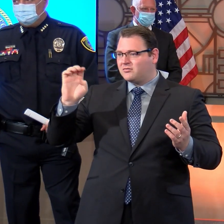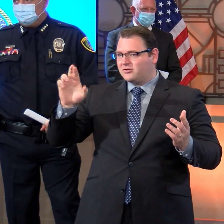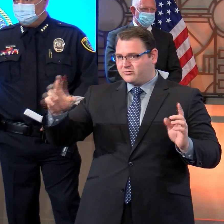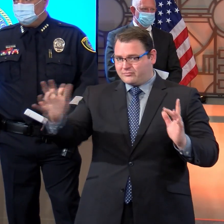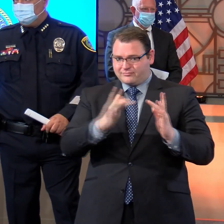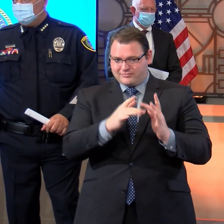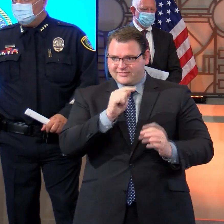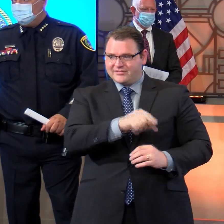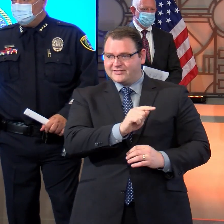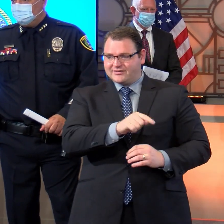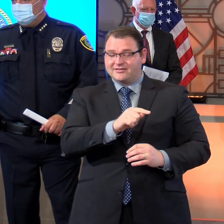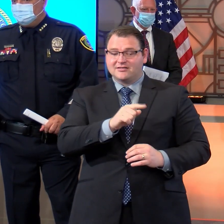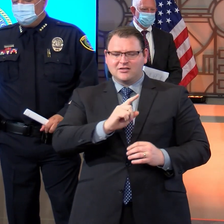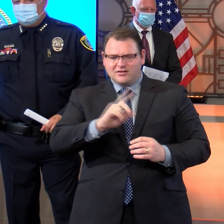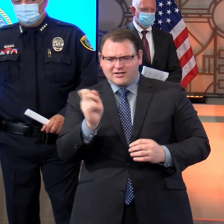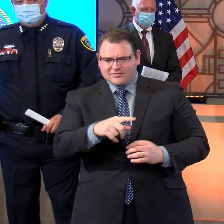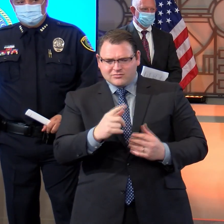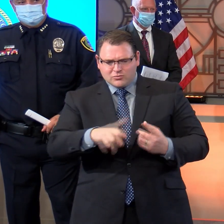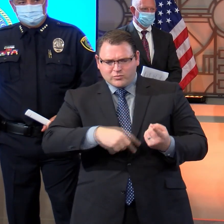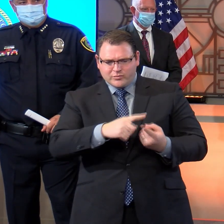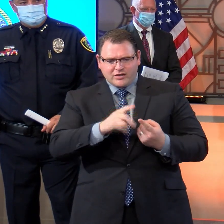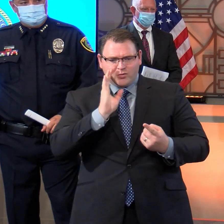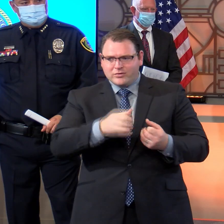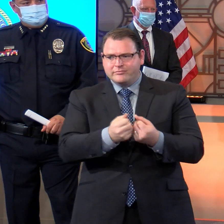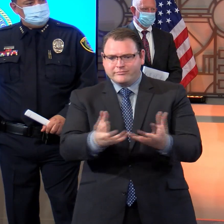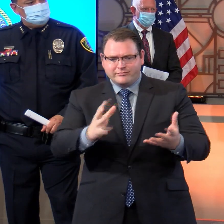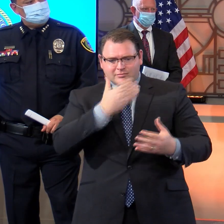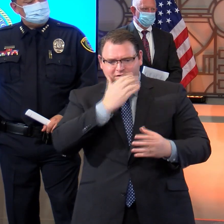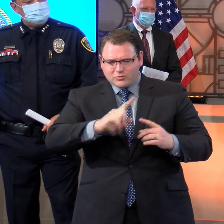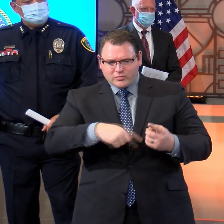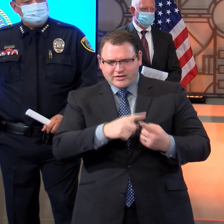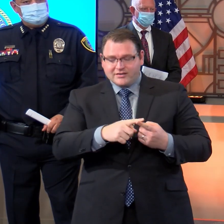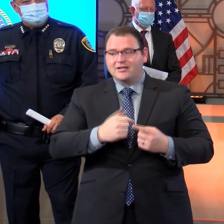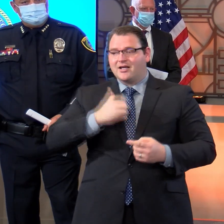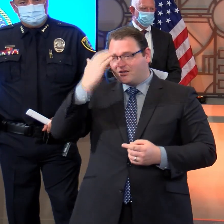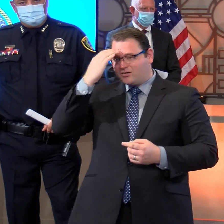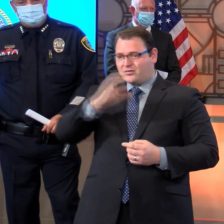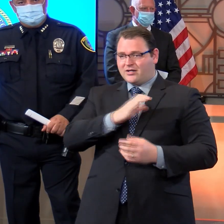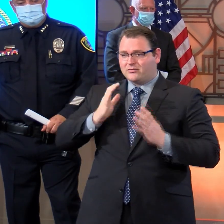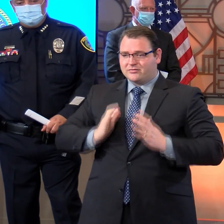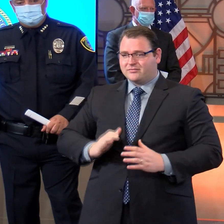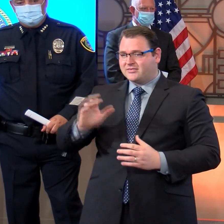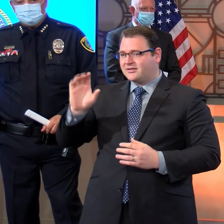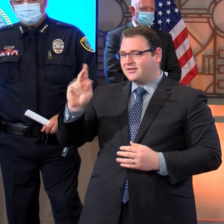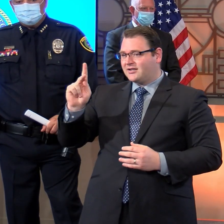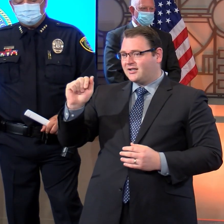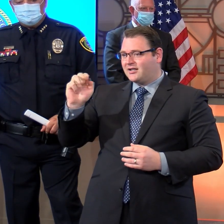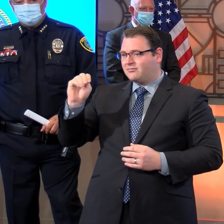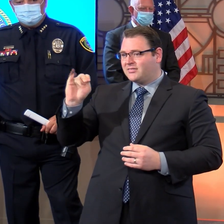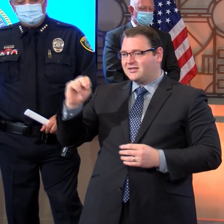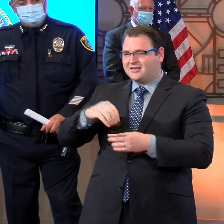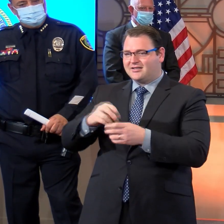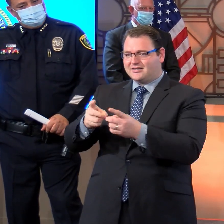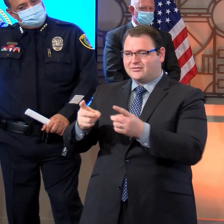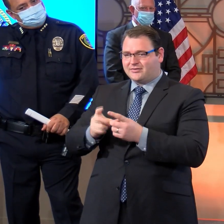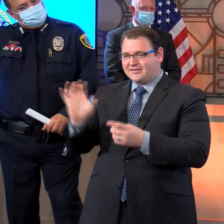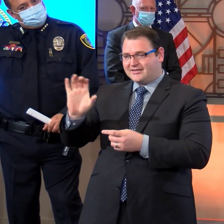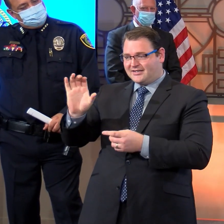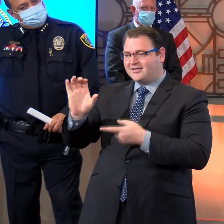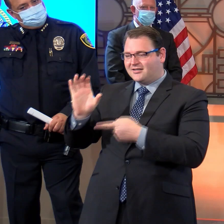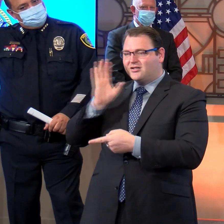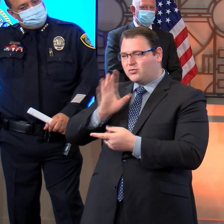efforts. And I know Councilmember Kamen in District C will be having a mass distribution efforts over the